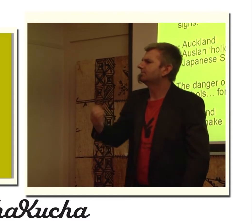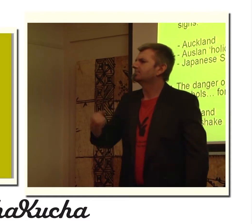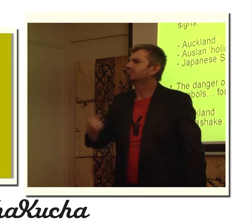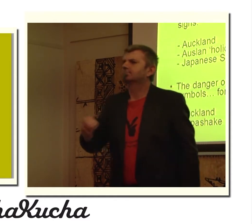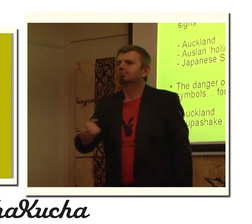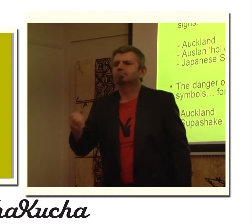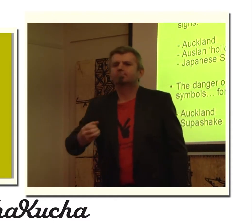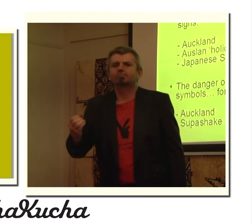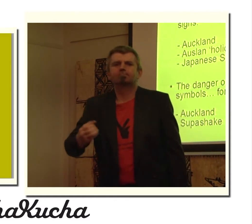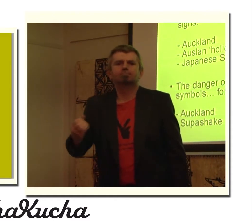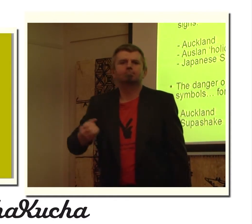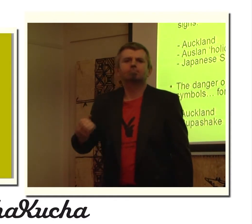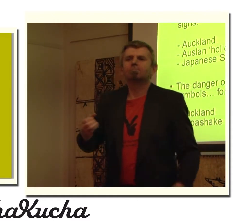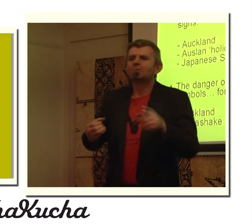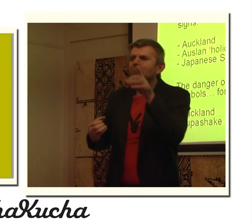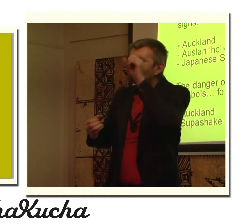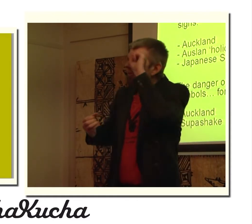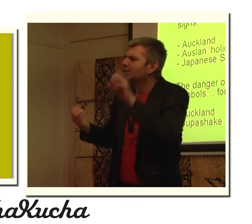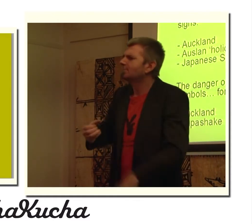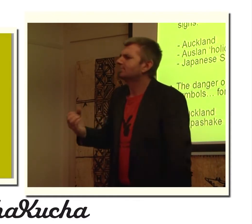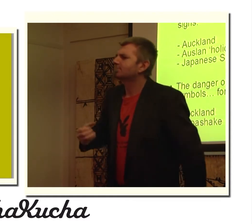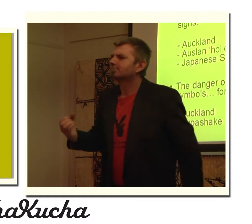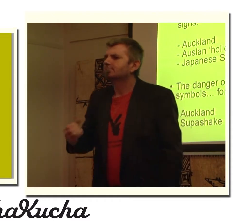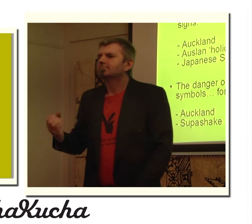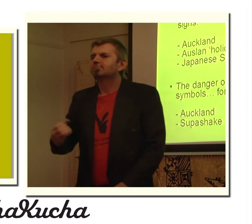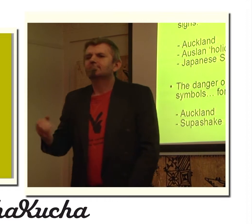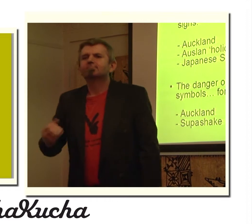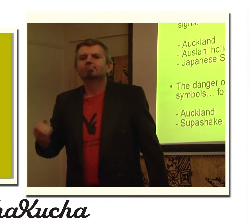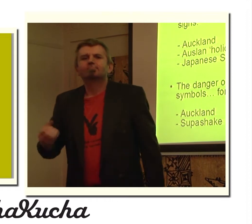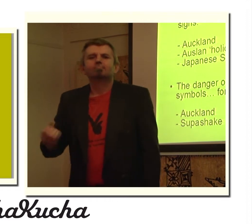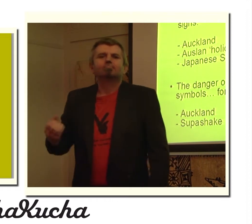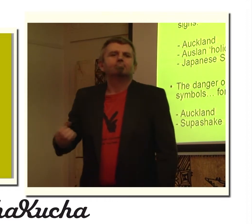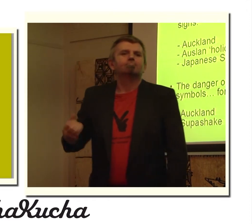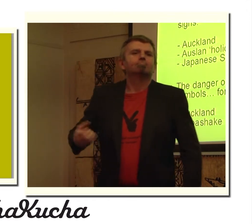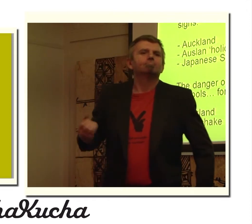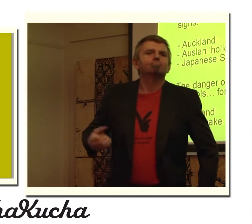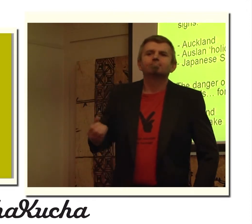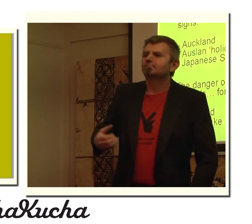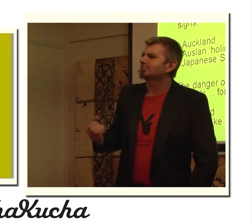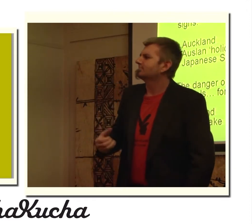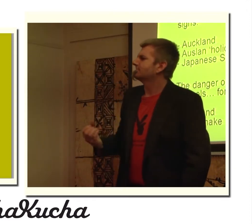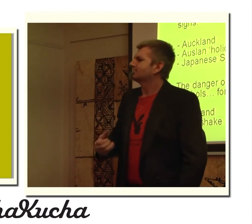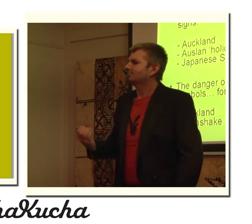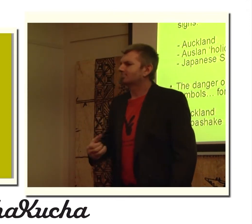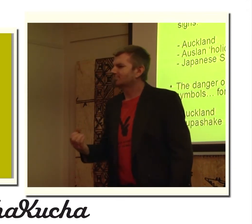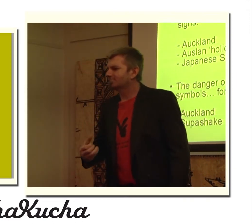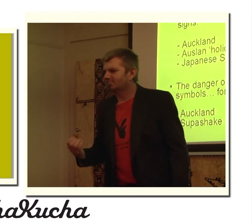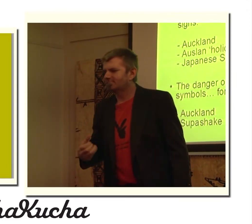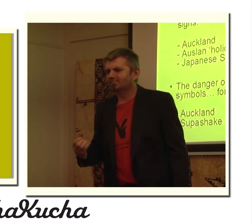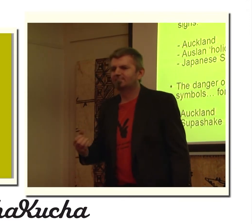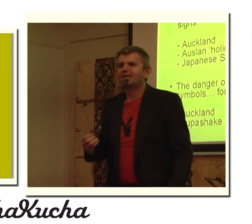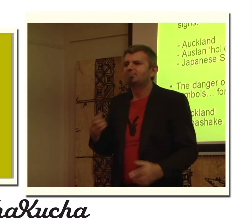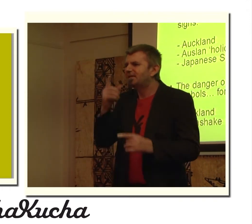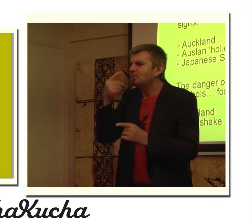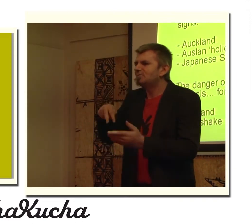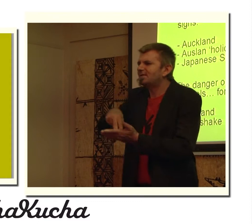going to a shop for a Super Shake. This is the sign for Super Shake. Do you remember that sign? Yep.